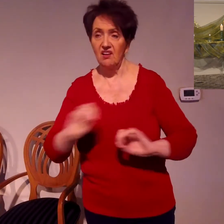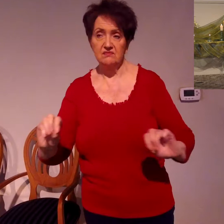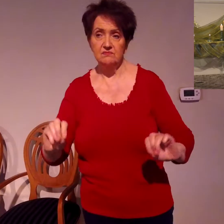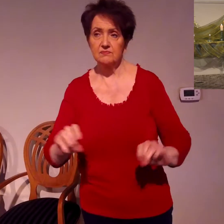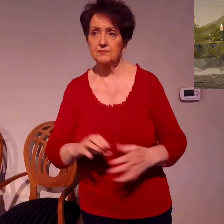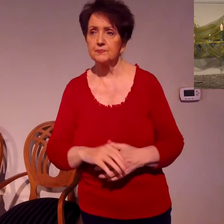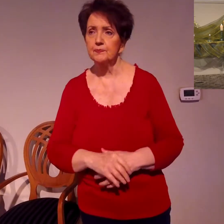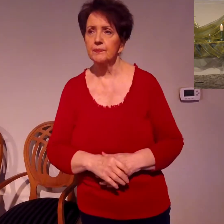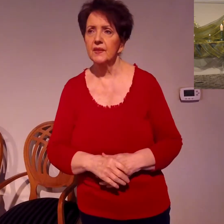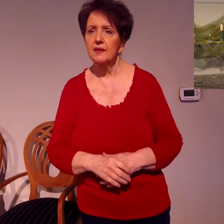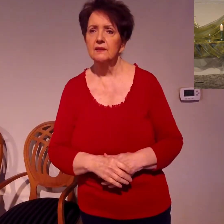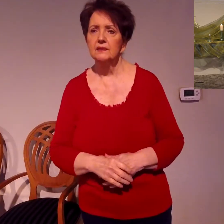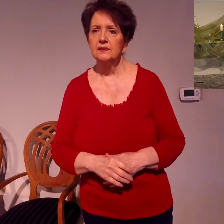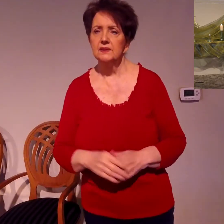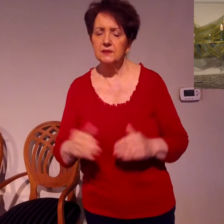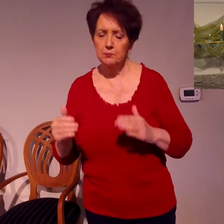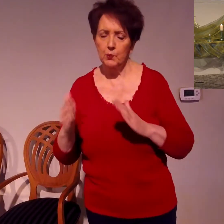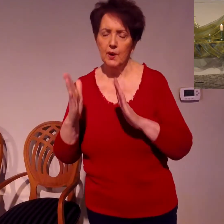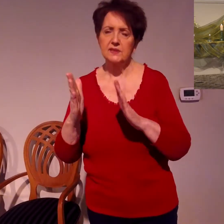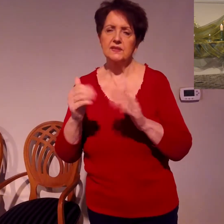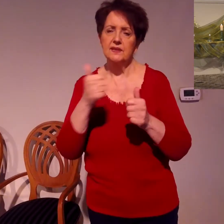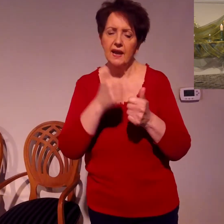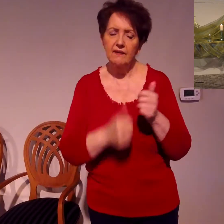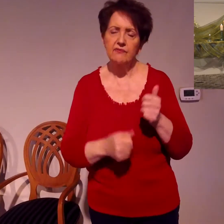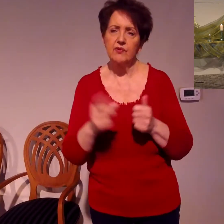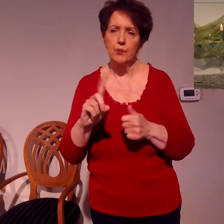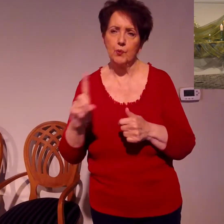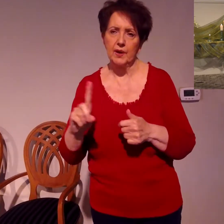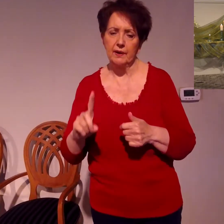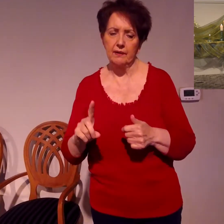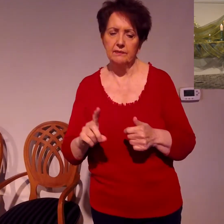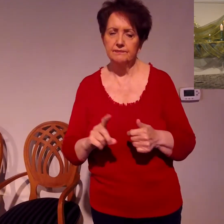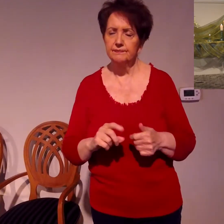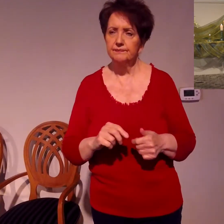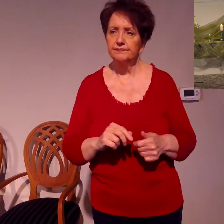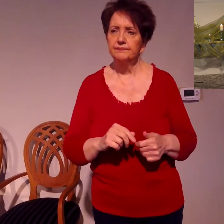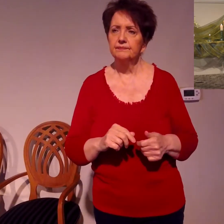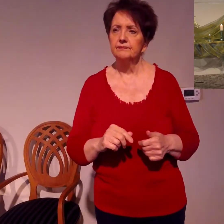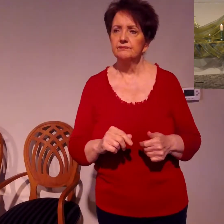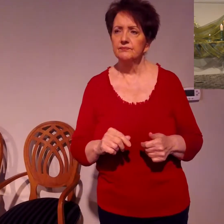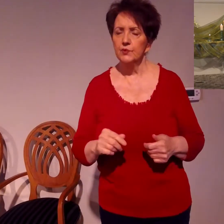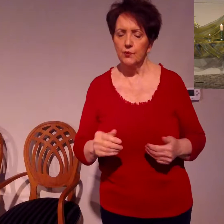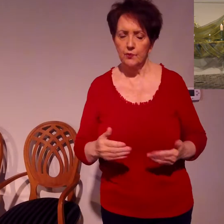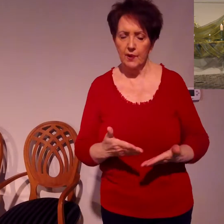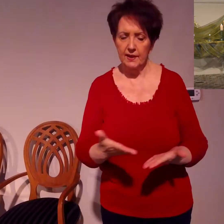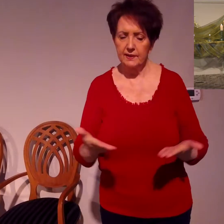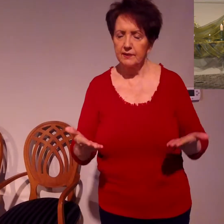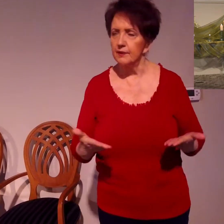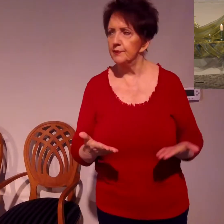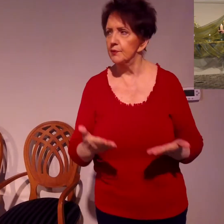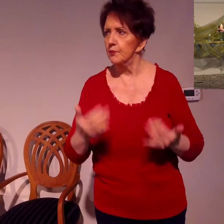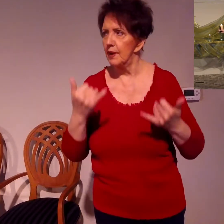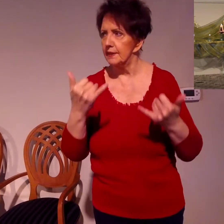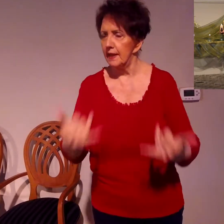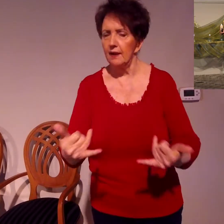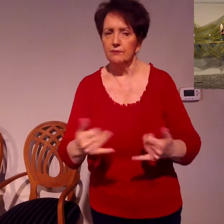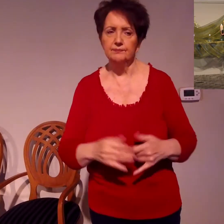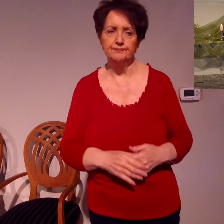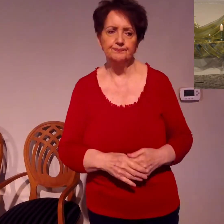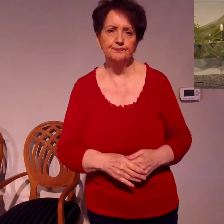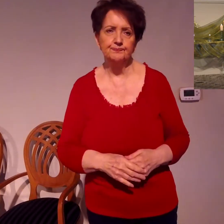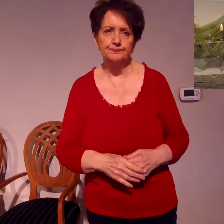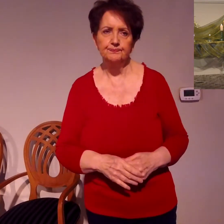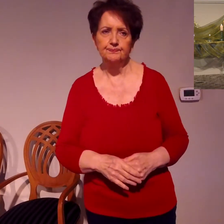is any more present or any less present then right where you